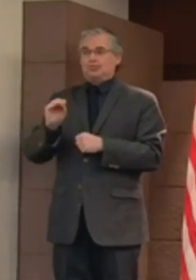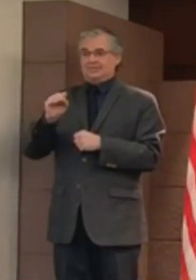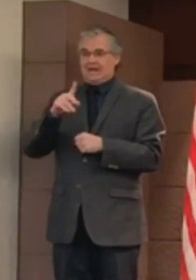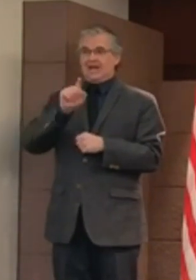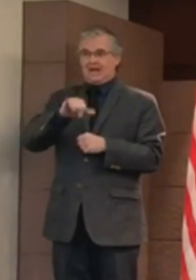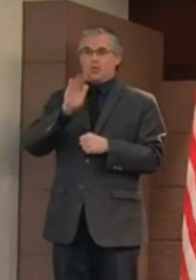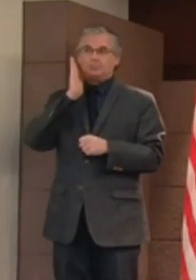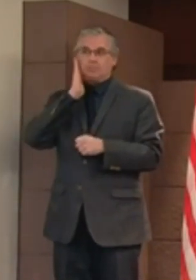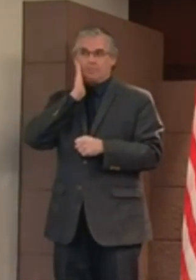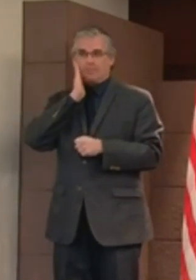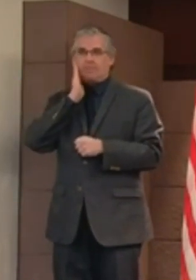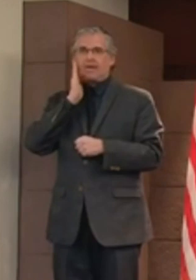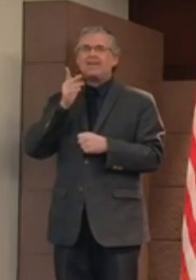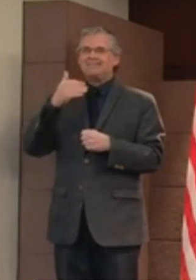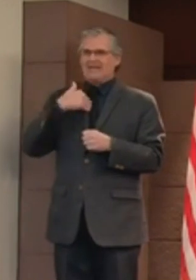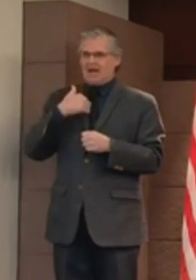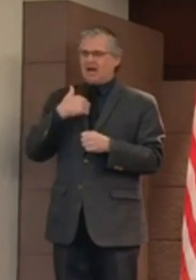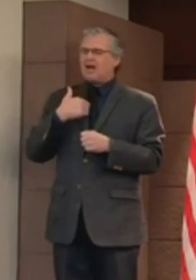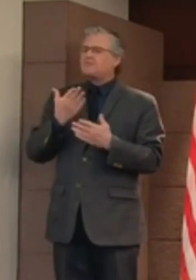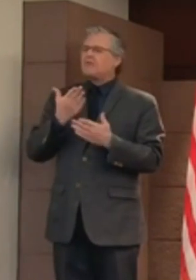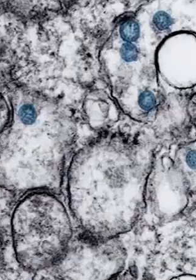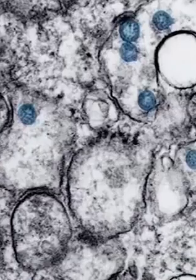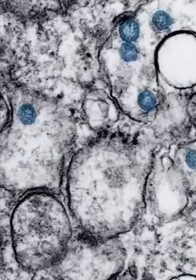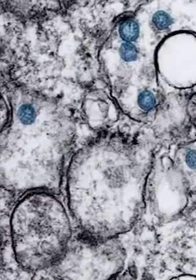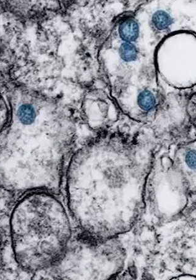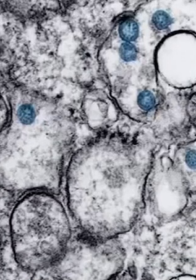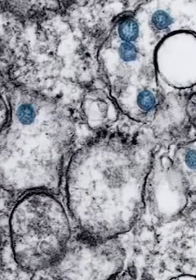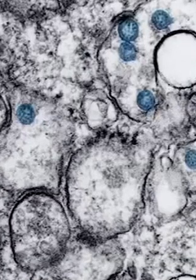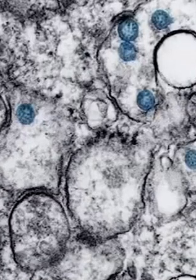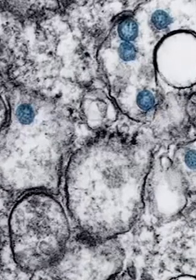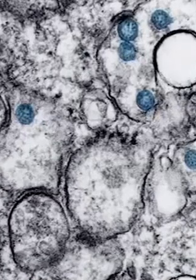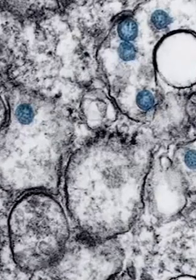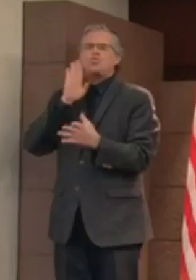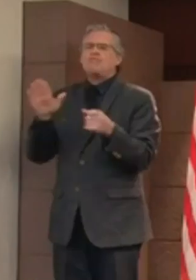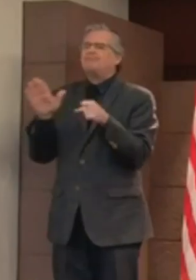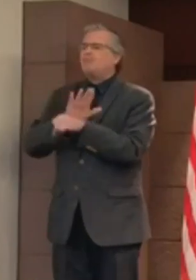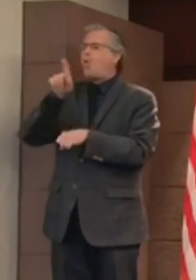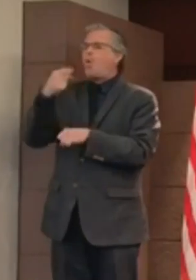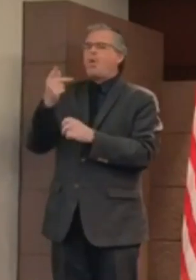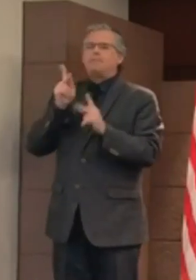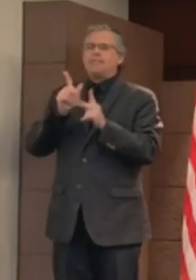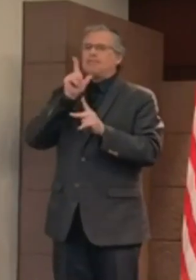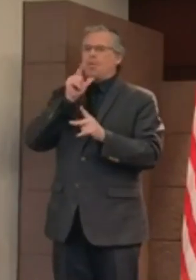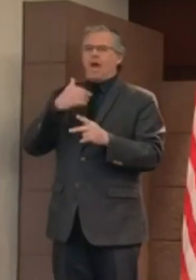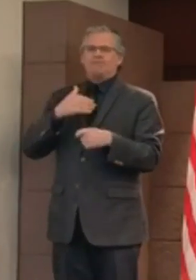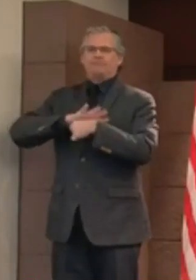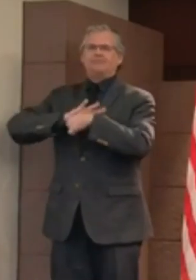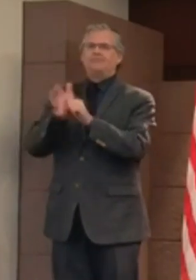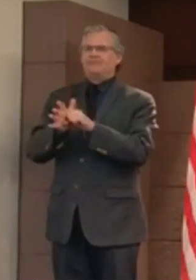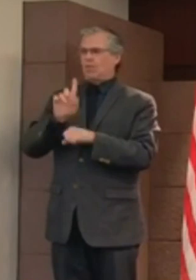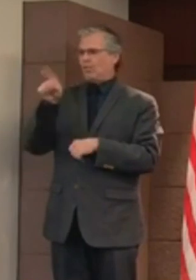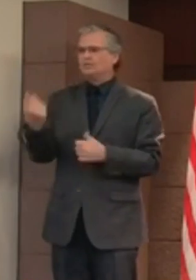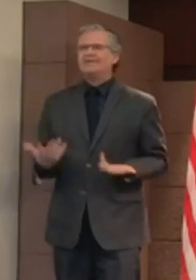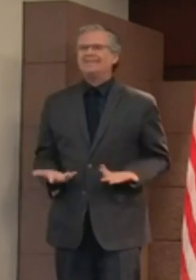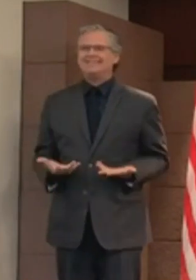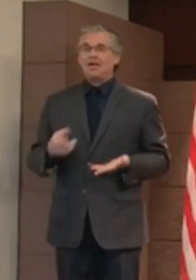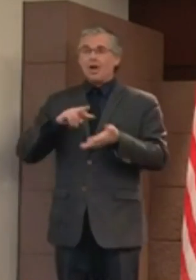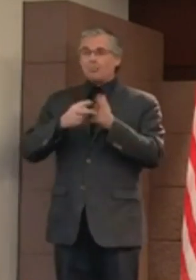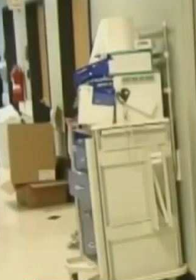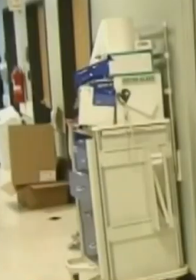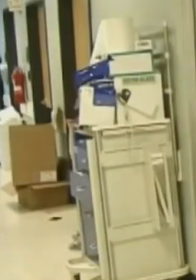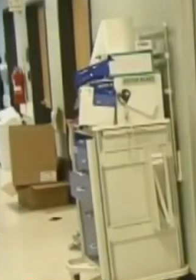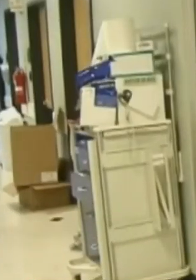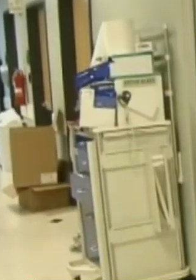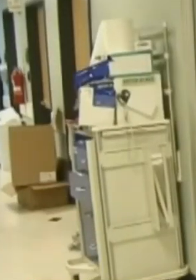mix of COVID-19 and other patients. So if cases spike, there will be no beds to set broken bones, treat heart